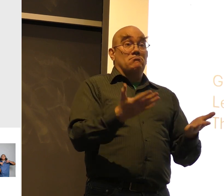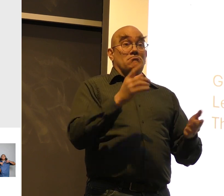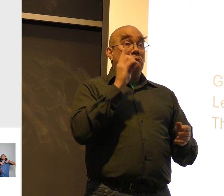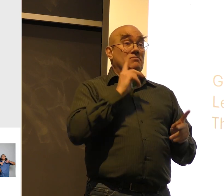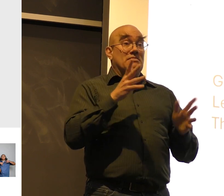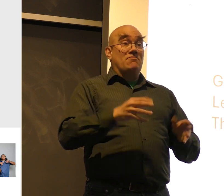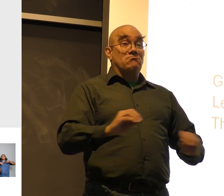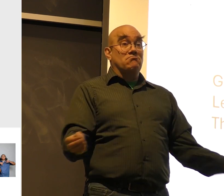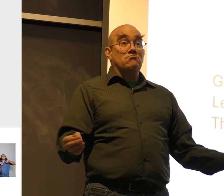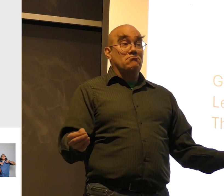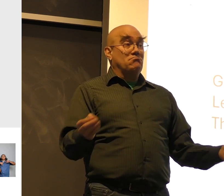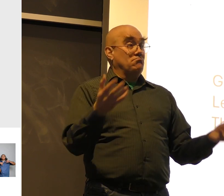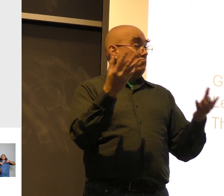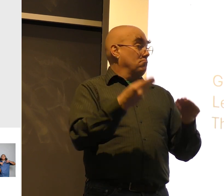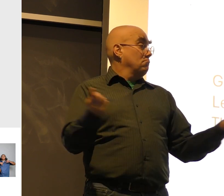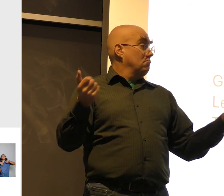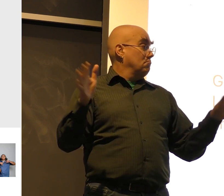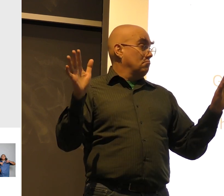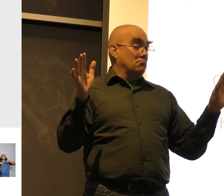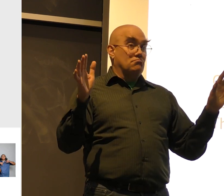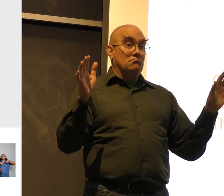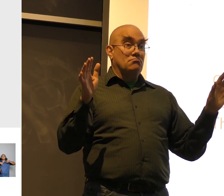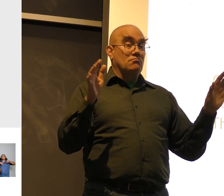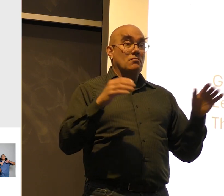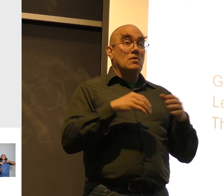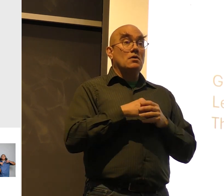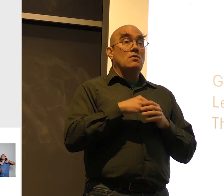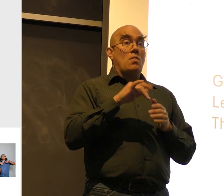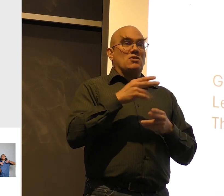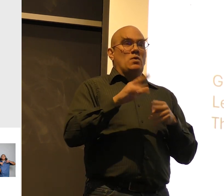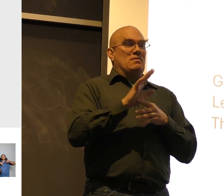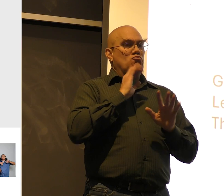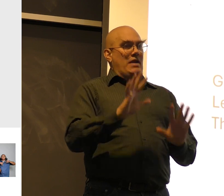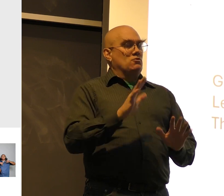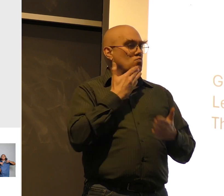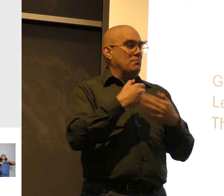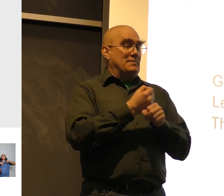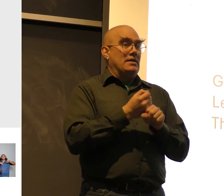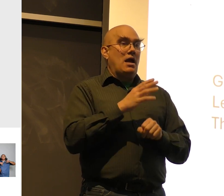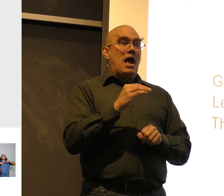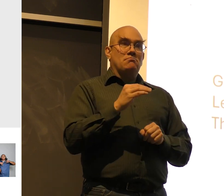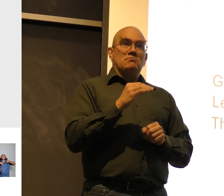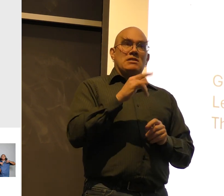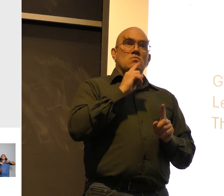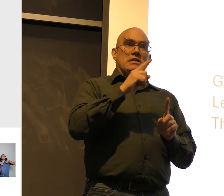so eventually, there are no deaf people left. We become extinct. And that short film is very well made,